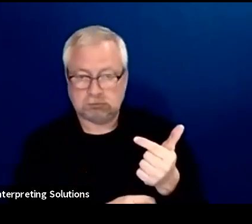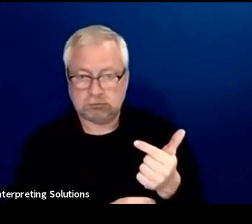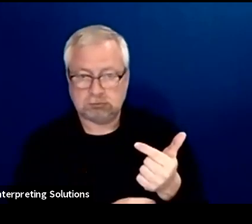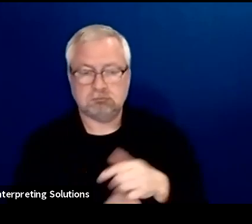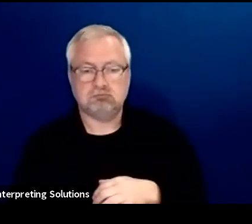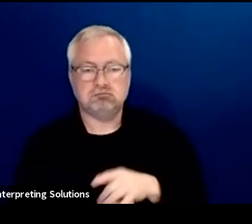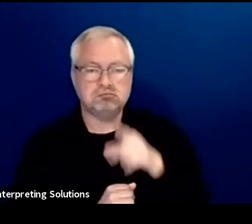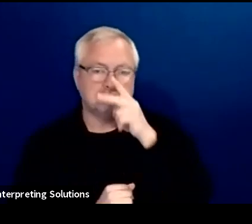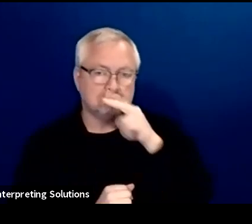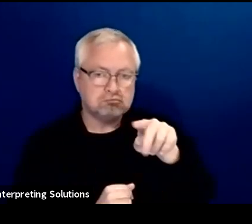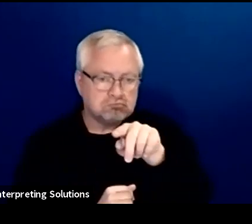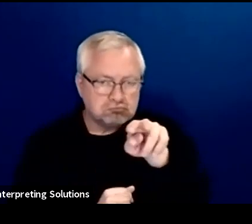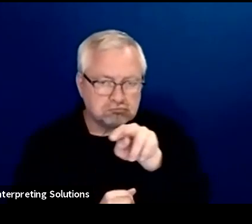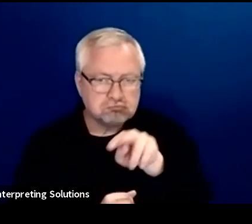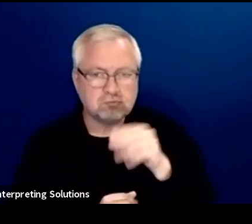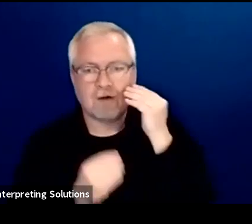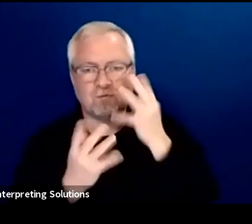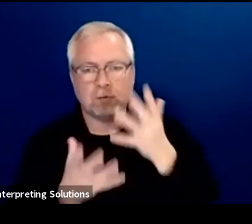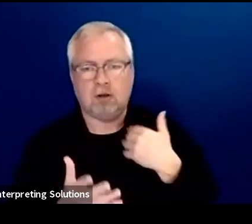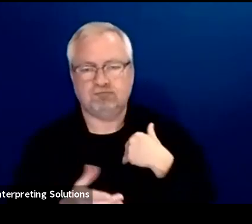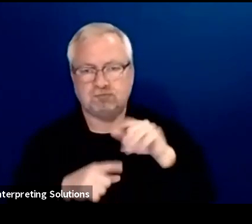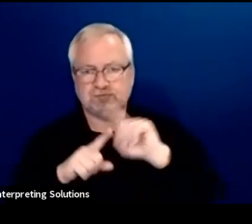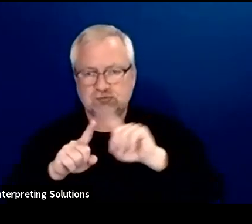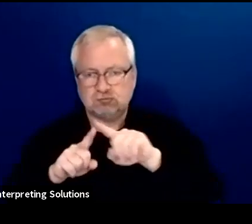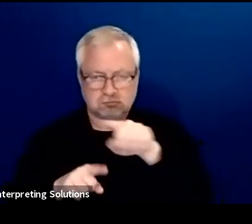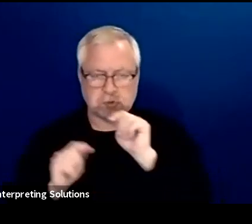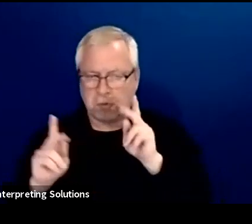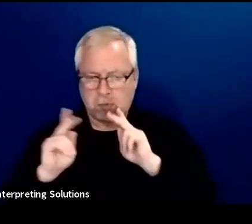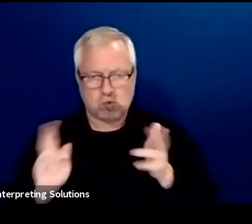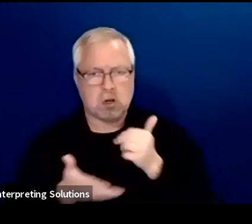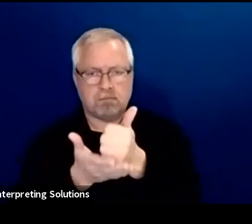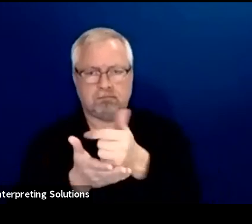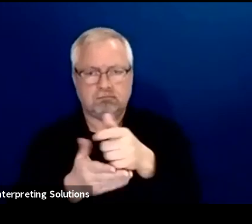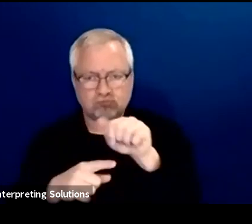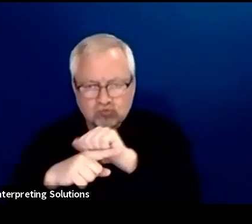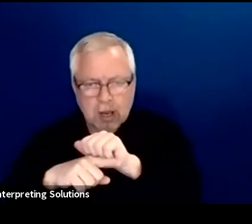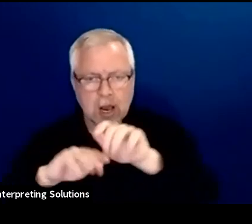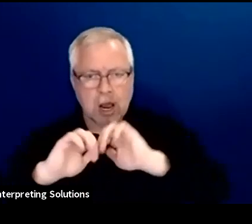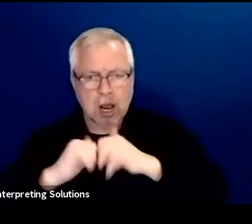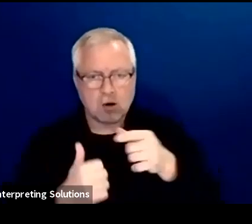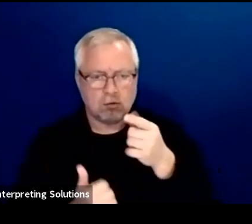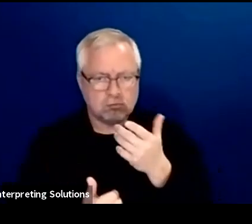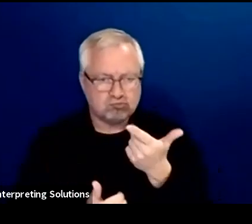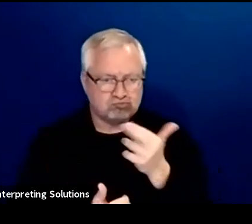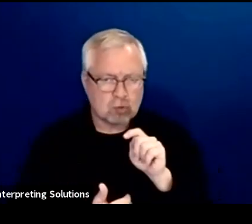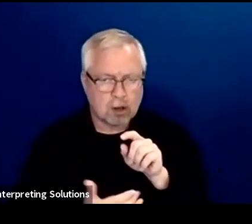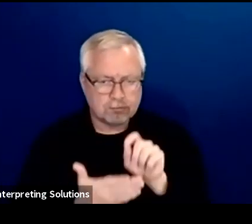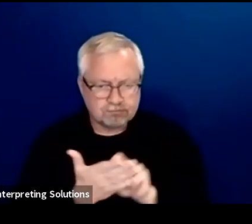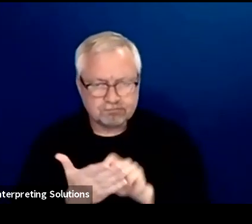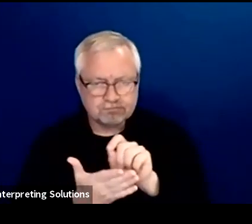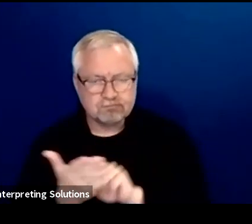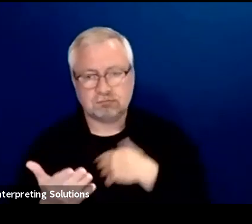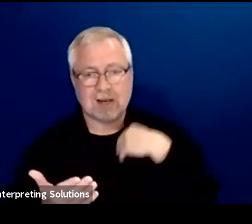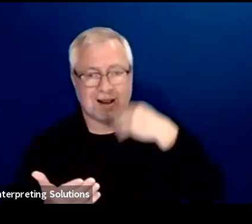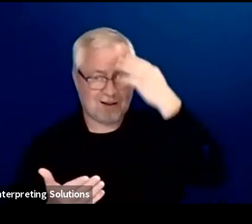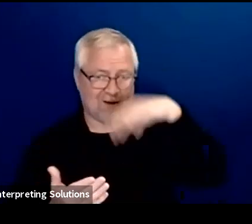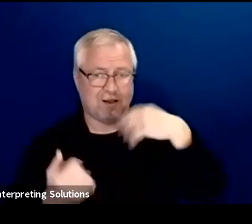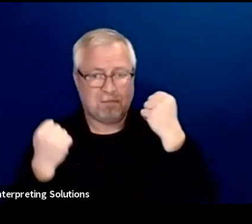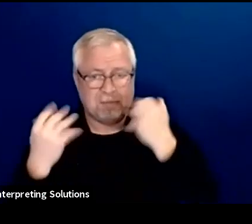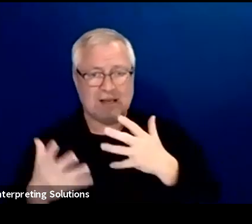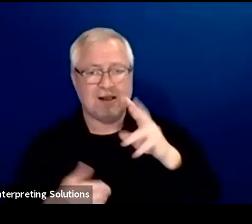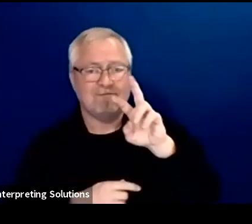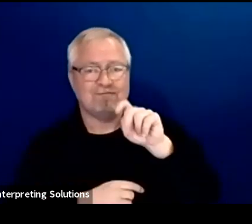trained how to submit special needs grants on their behalf. I know that many veterans are proud and may be hesitant to ask for help, but I